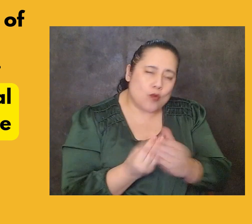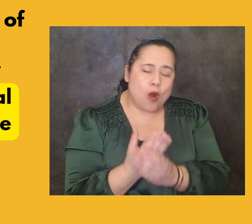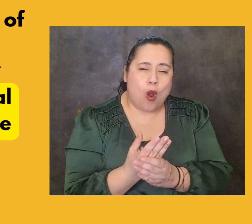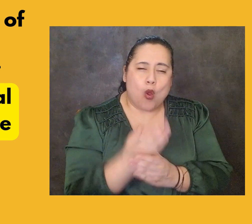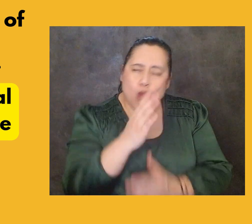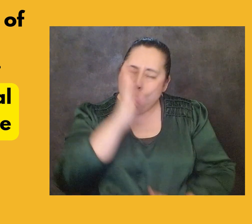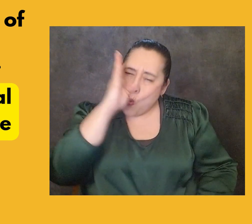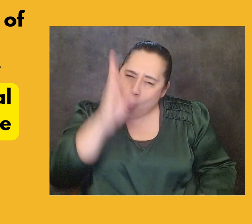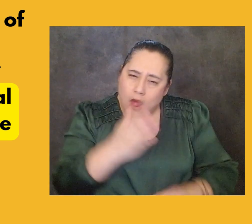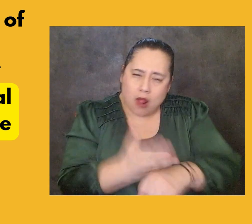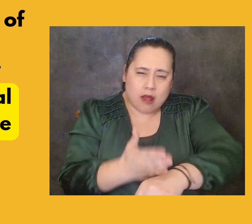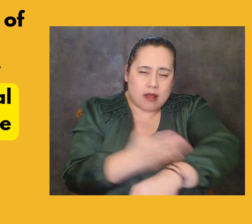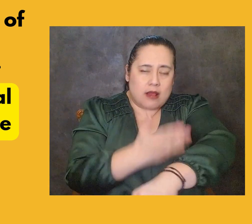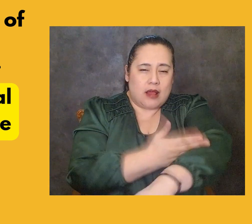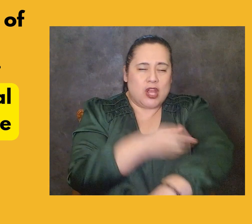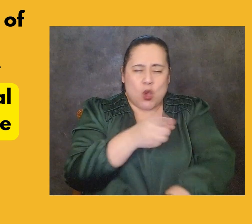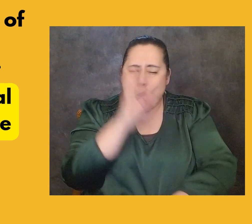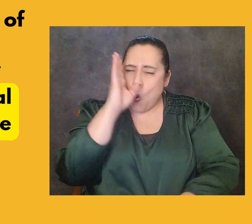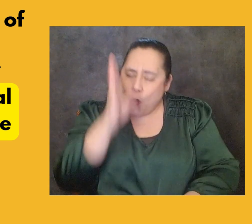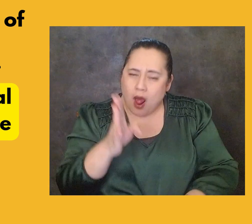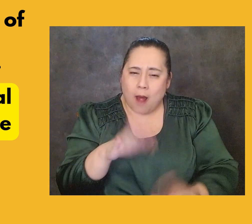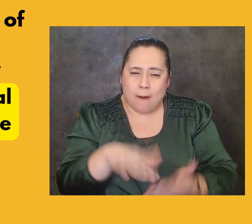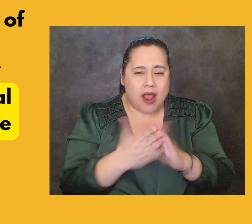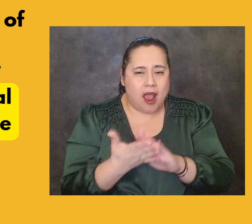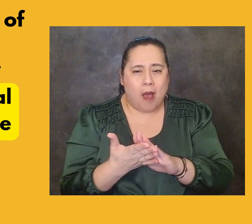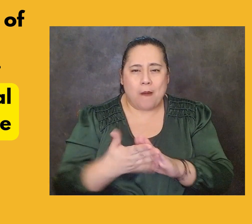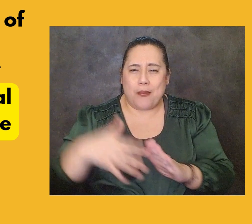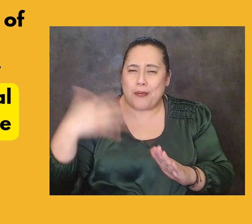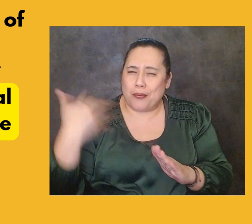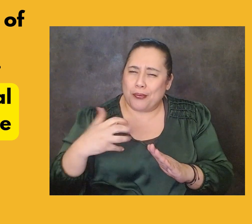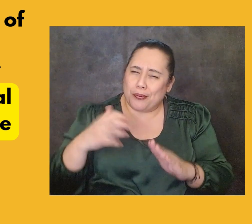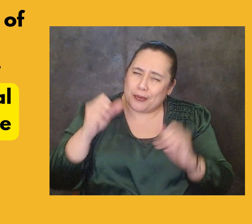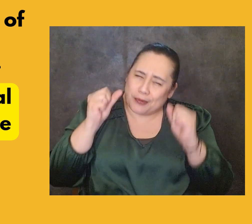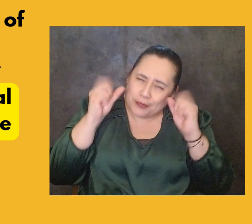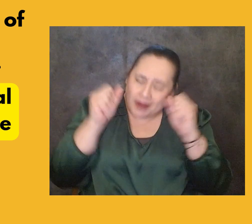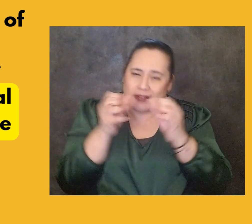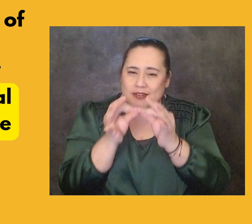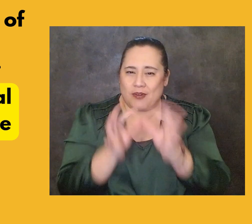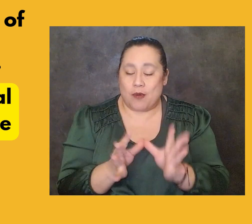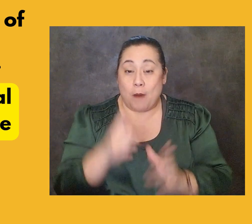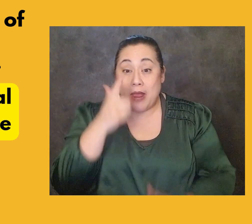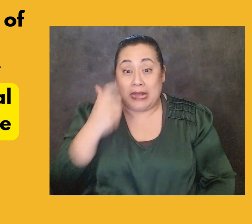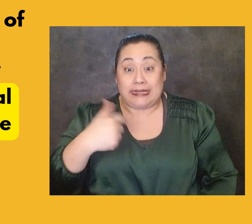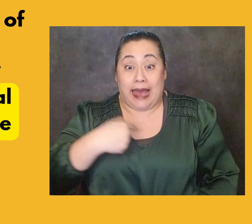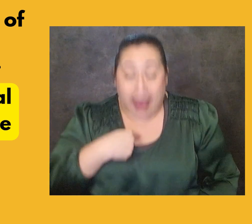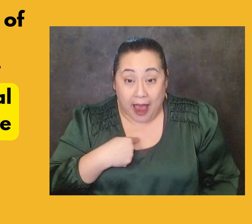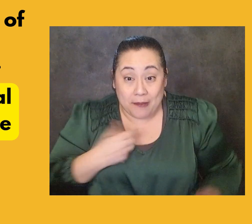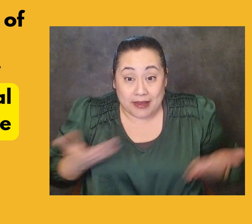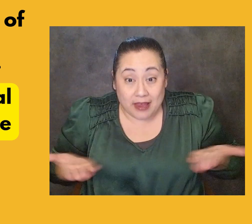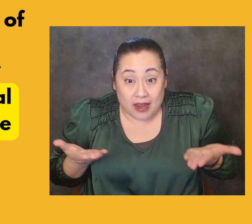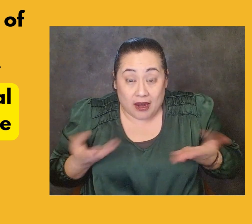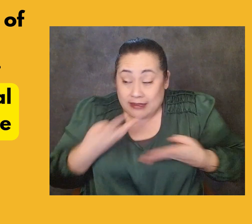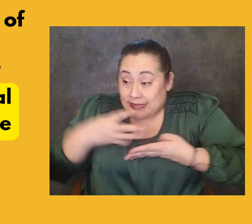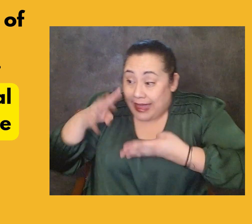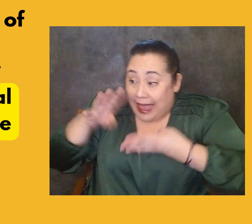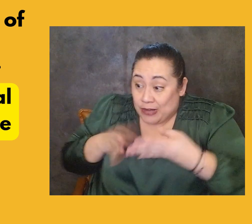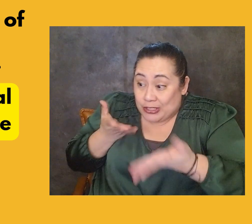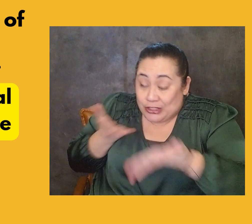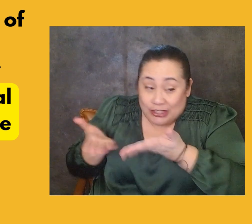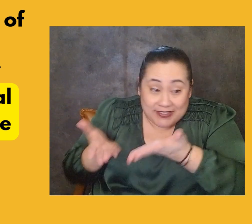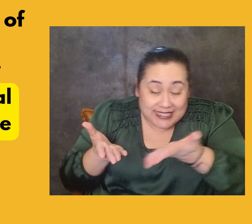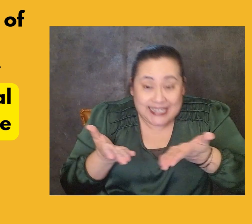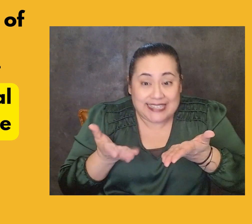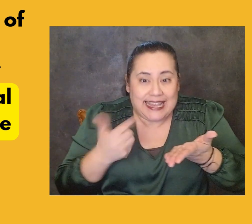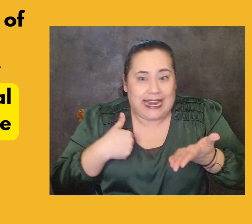grow, you will improve, you will become an amazing interpreter because I'm here scheduling services and